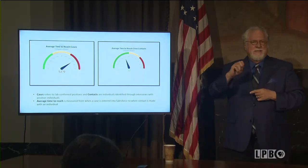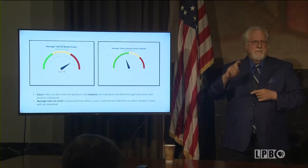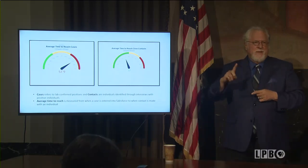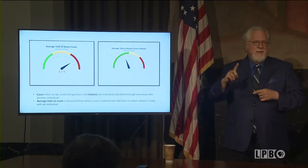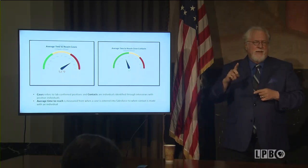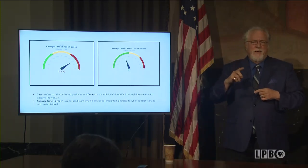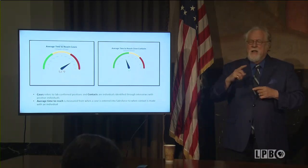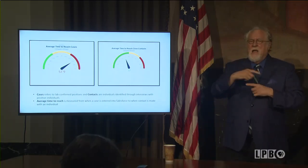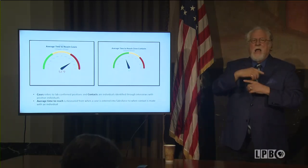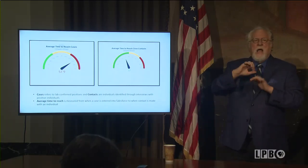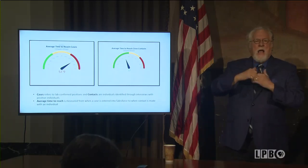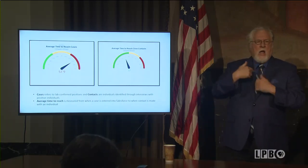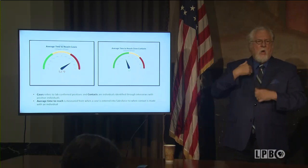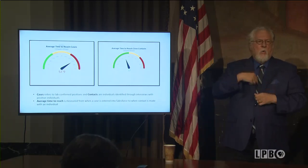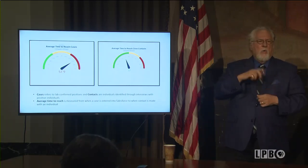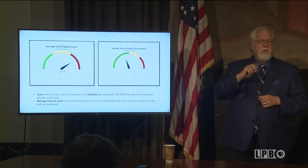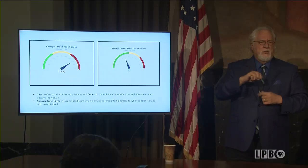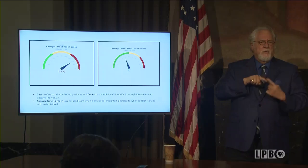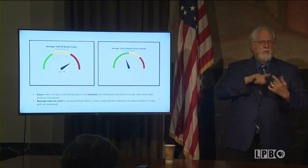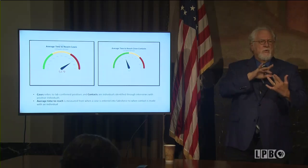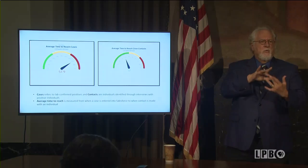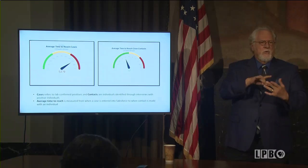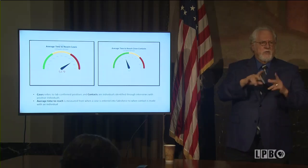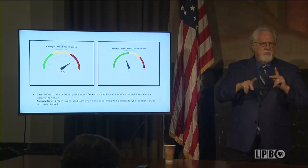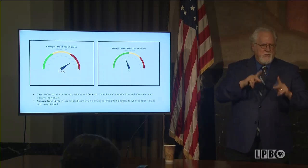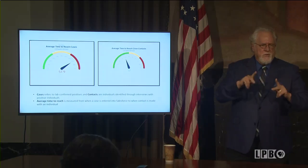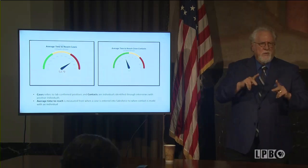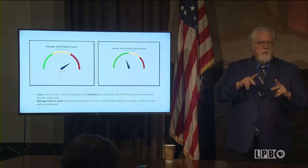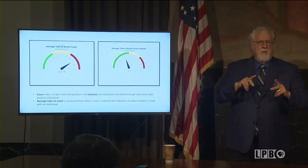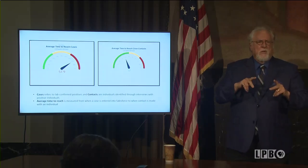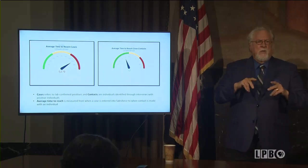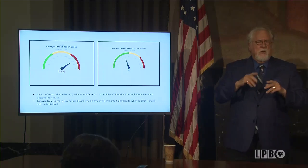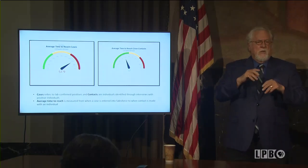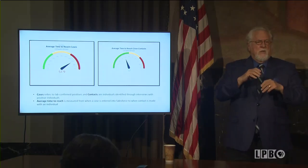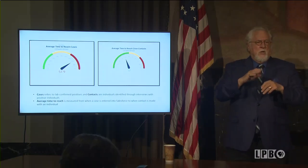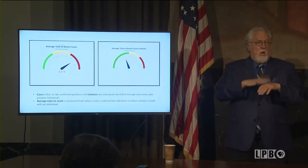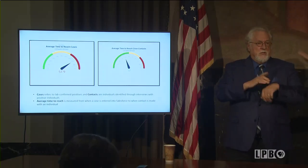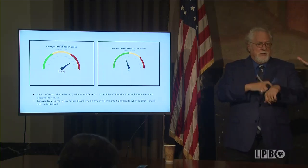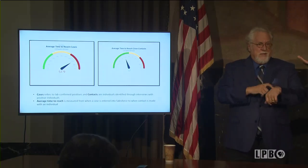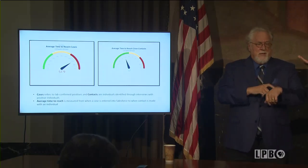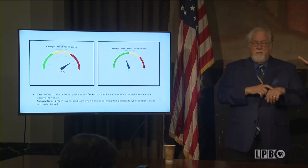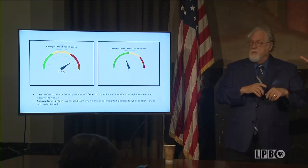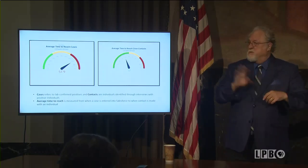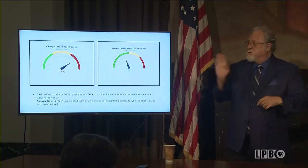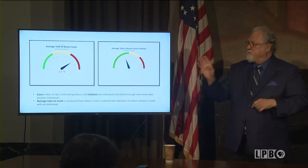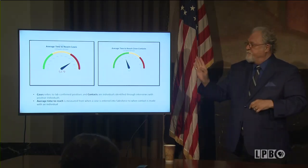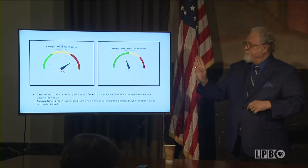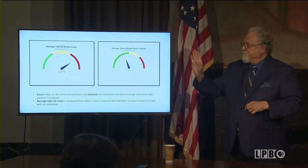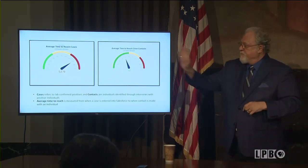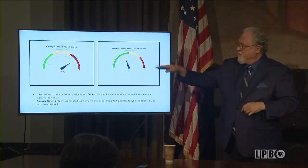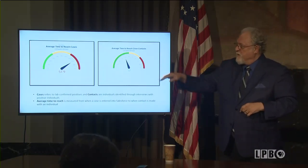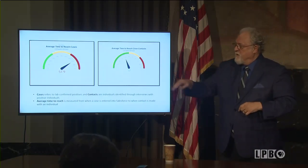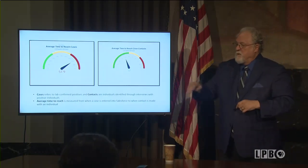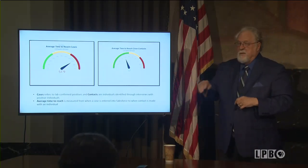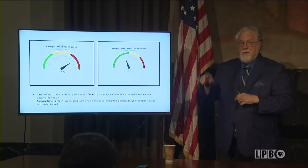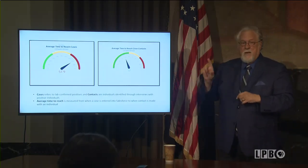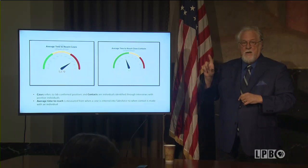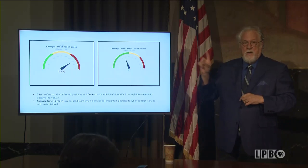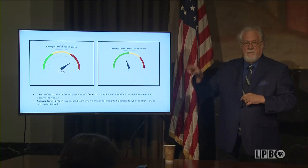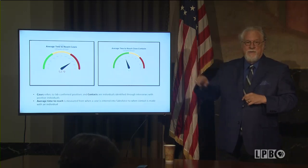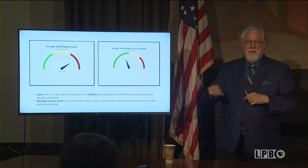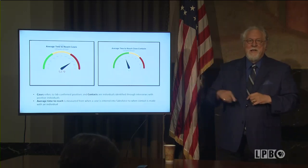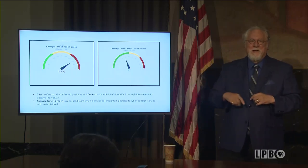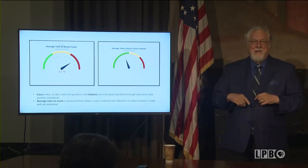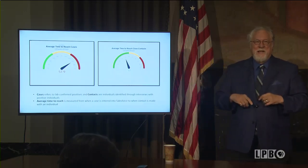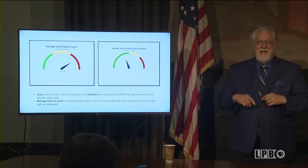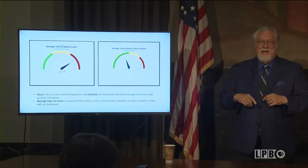you how we're doing in reaching folks in a matter of time. So on the far left,